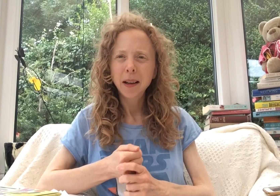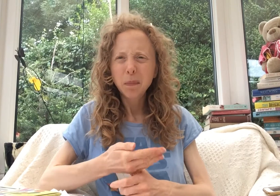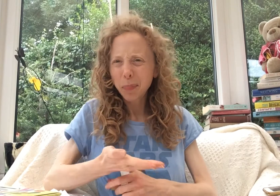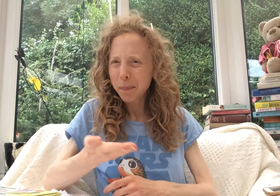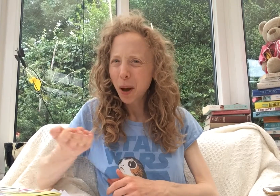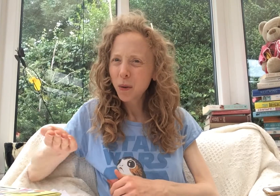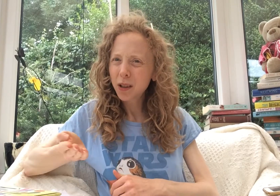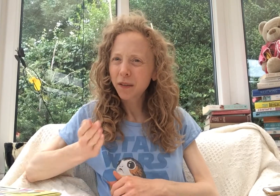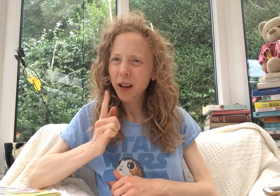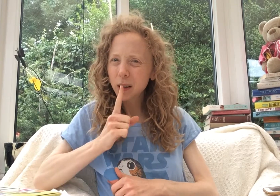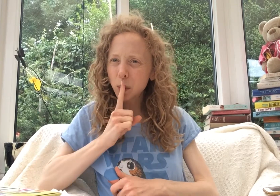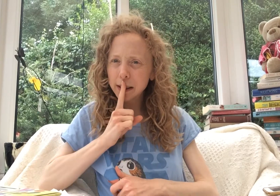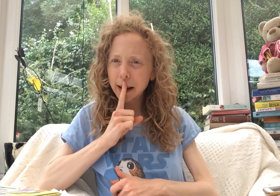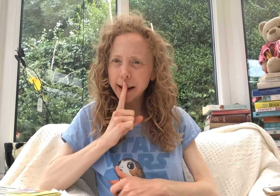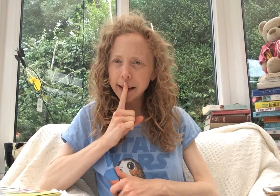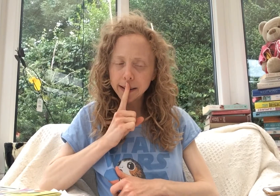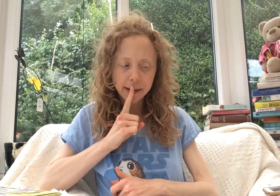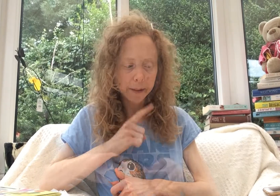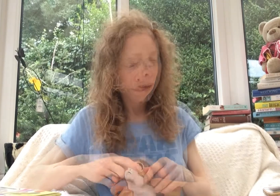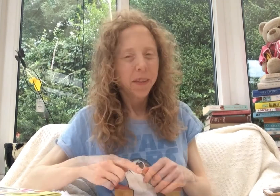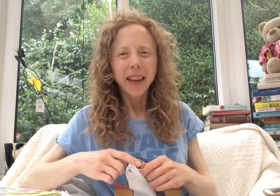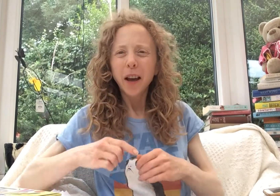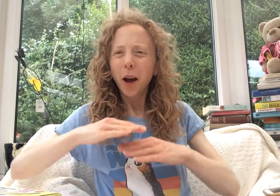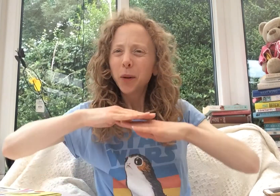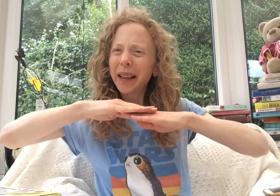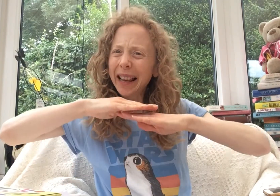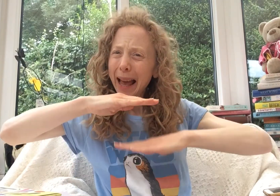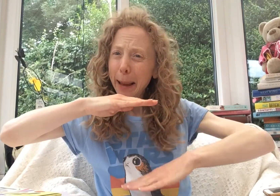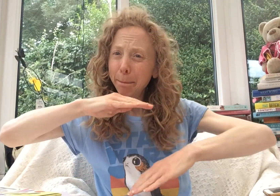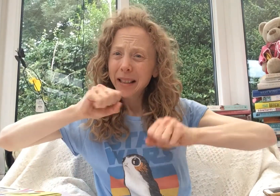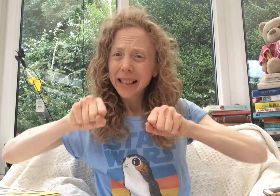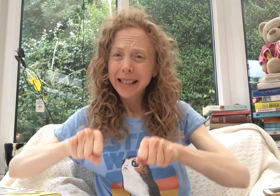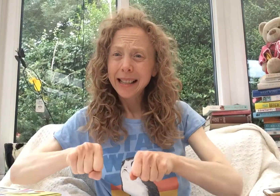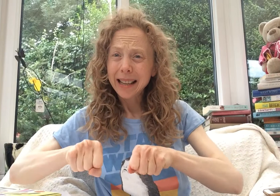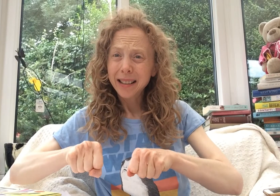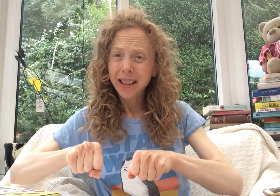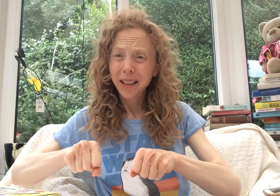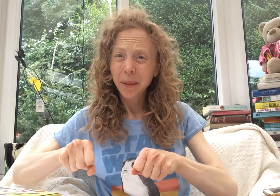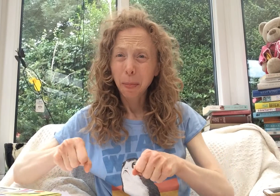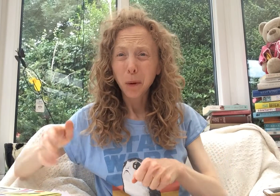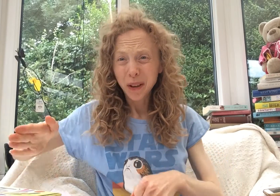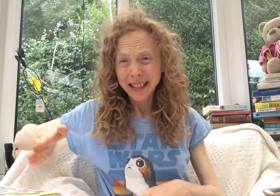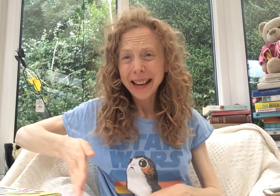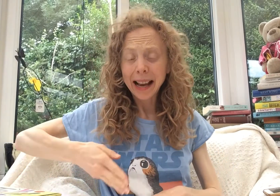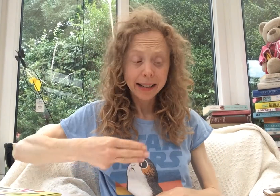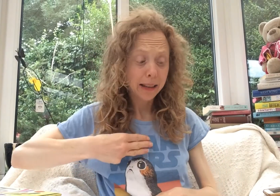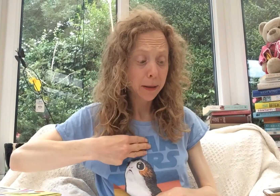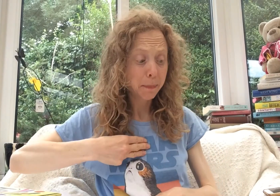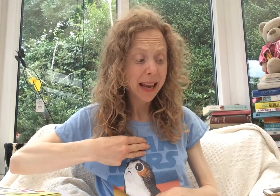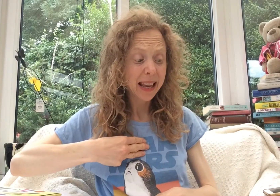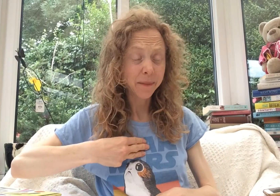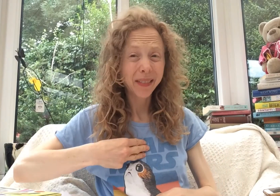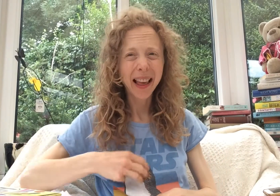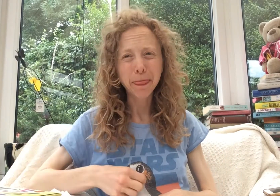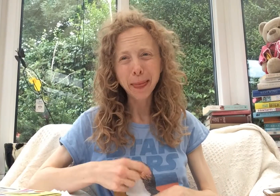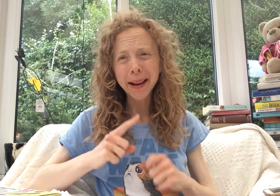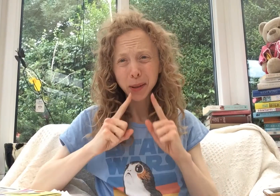But most of us were silent. The only empty seat was next to me, and that's where